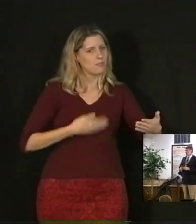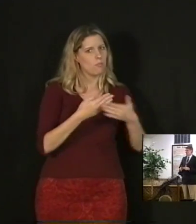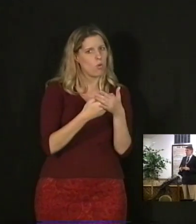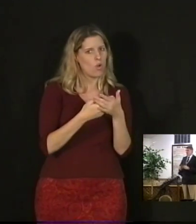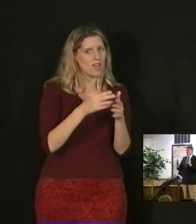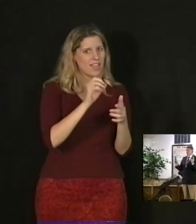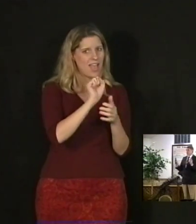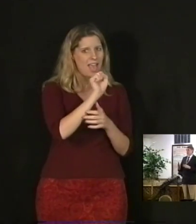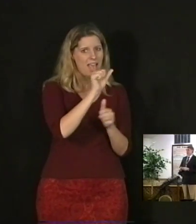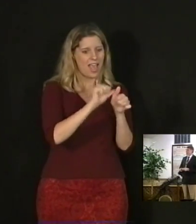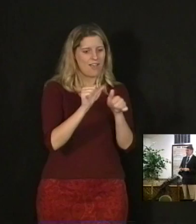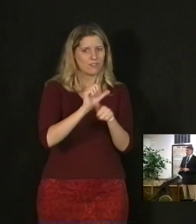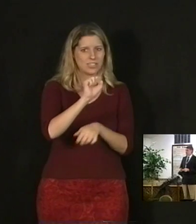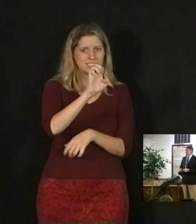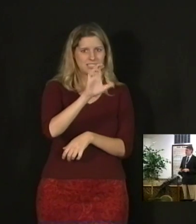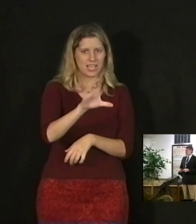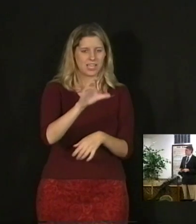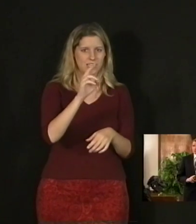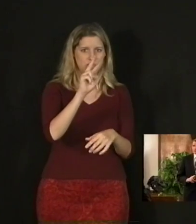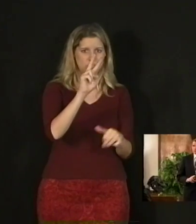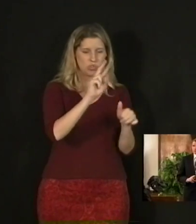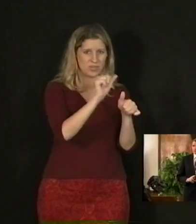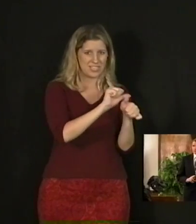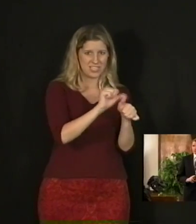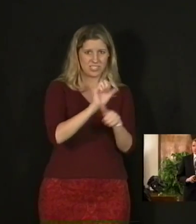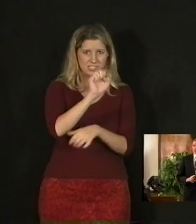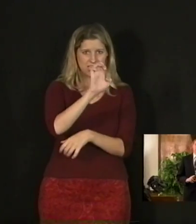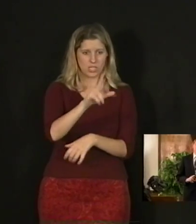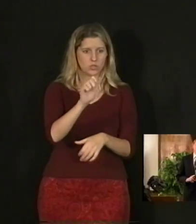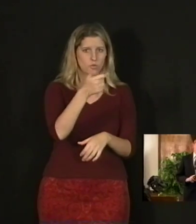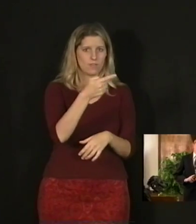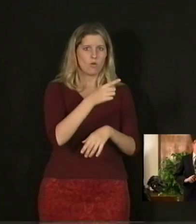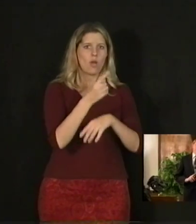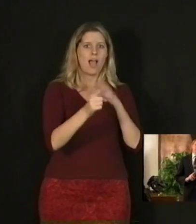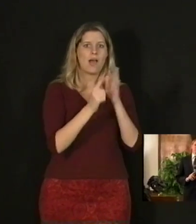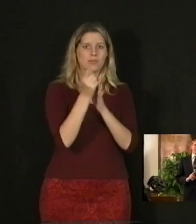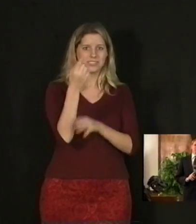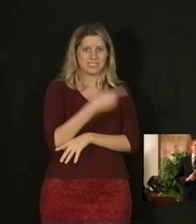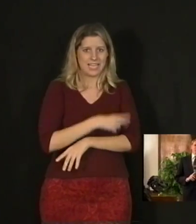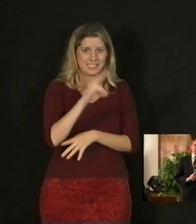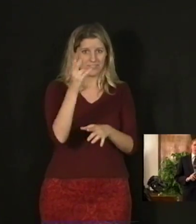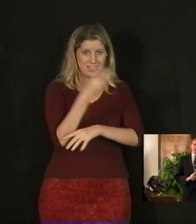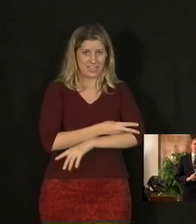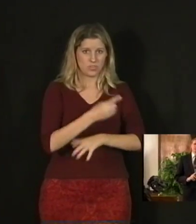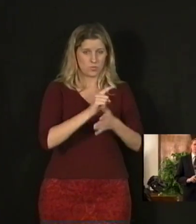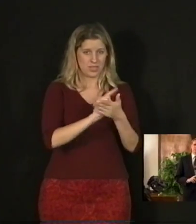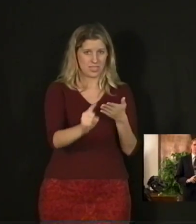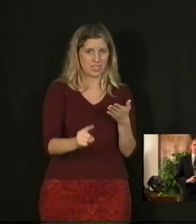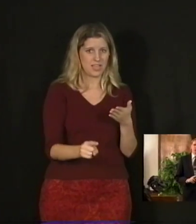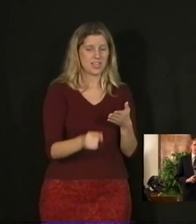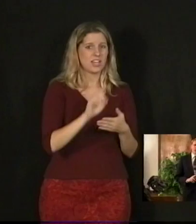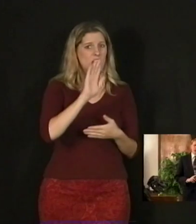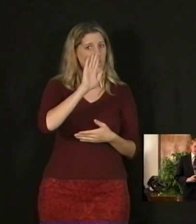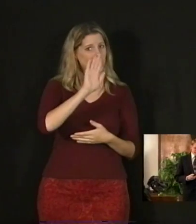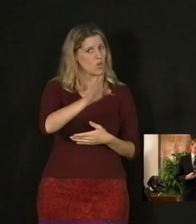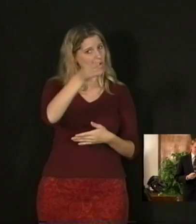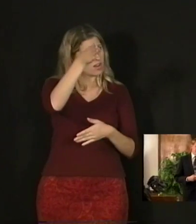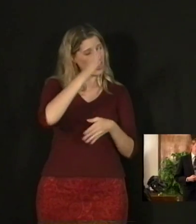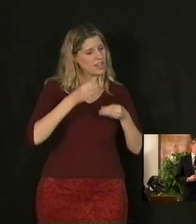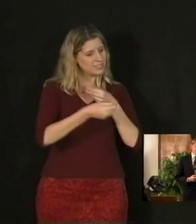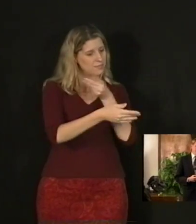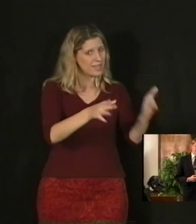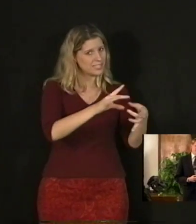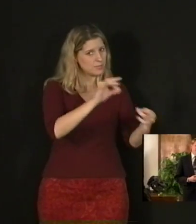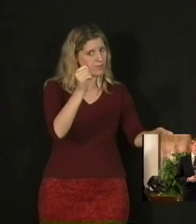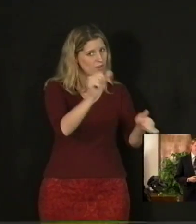second. 24 hours a day, 7 days a week. I said, and your God supplies a spirit for every one. When does He get